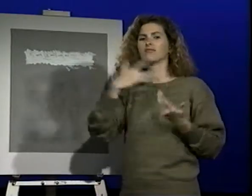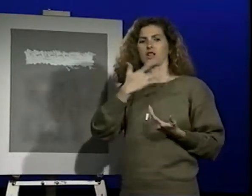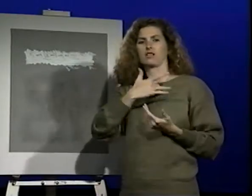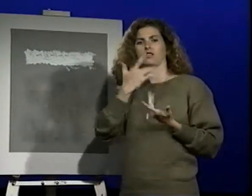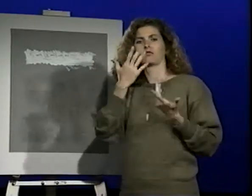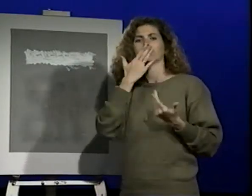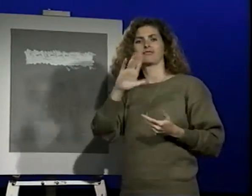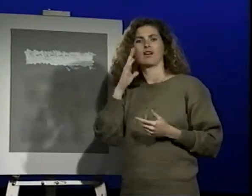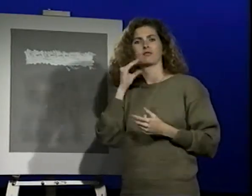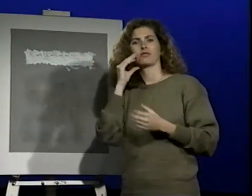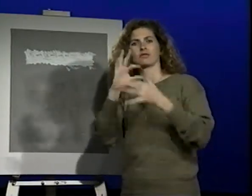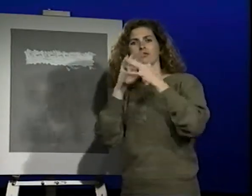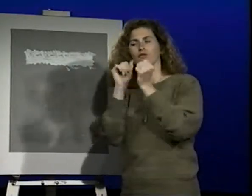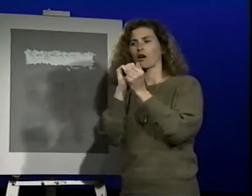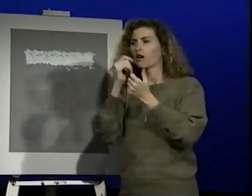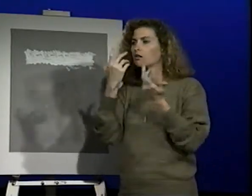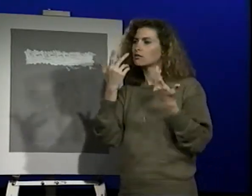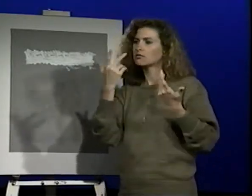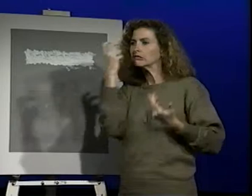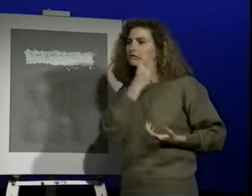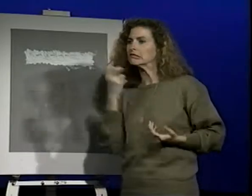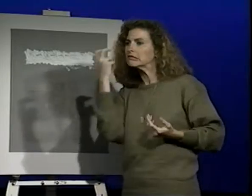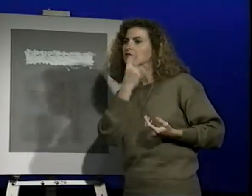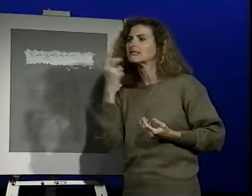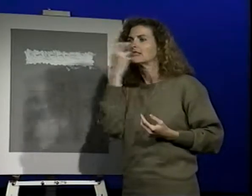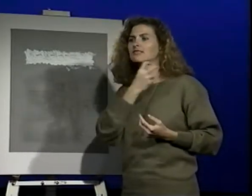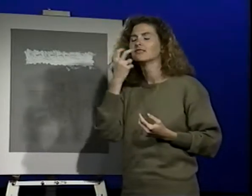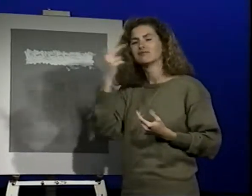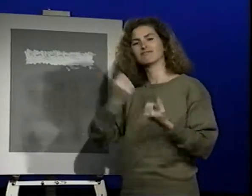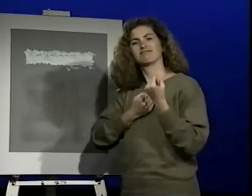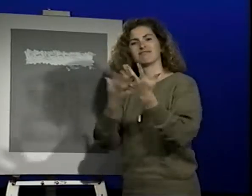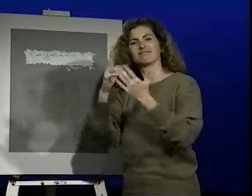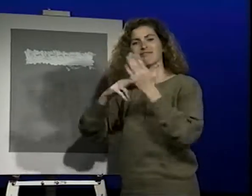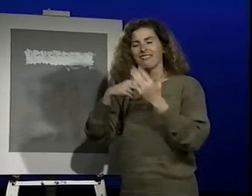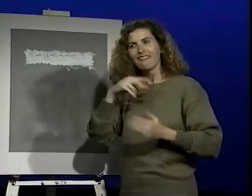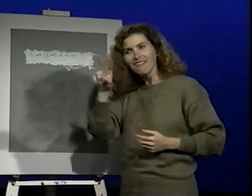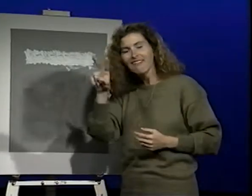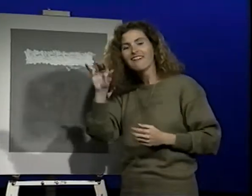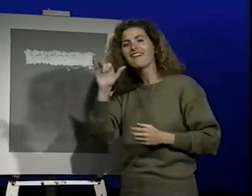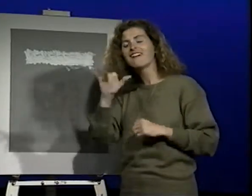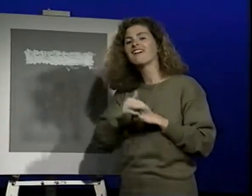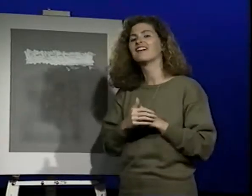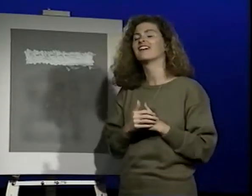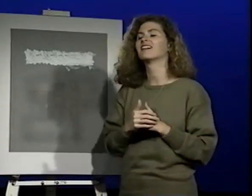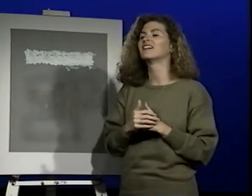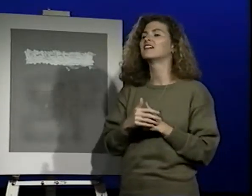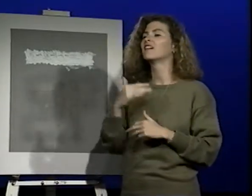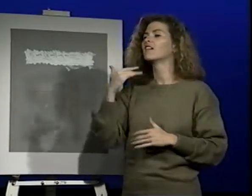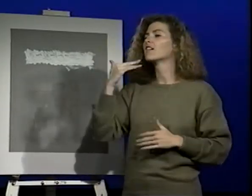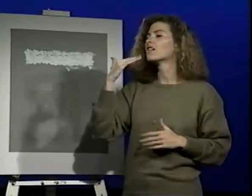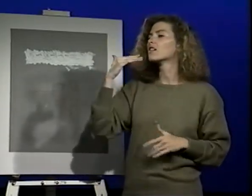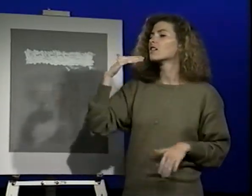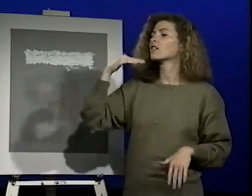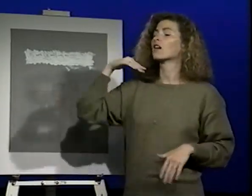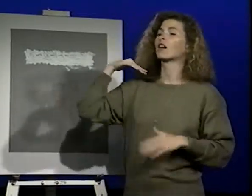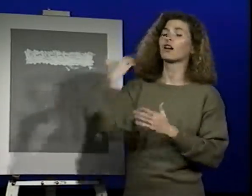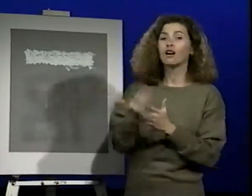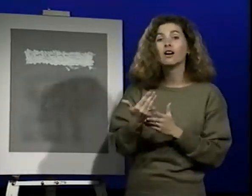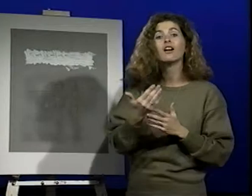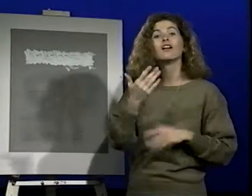people that looked like puppets with jaws that moved and hands that were shackled, and that showed her experience of